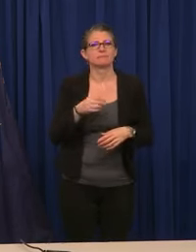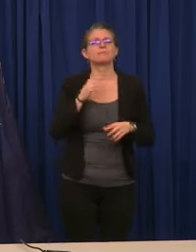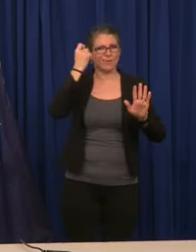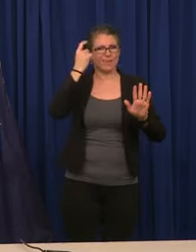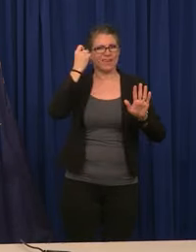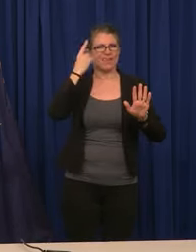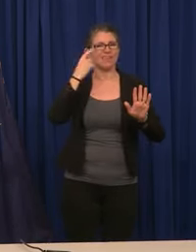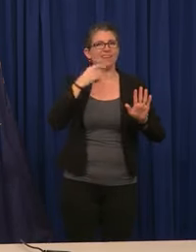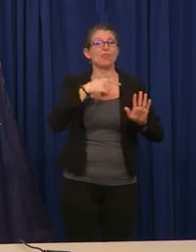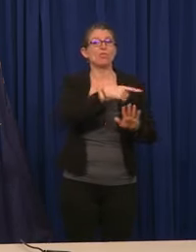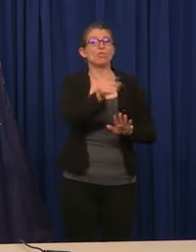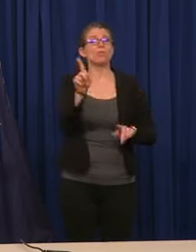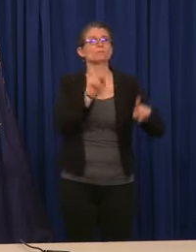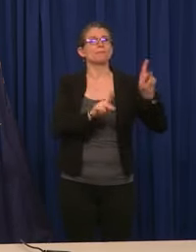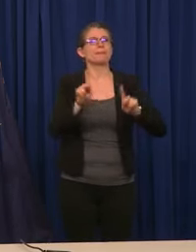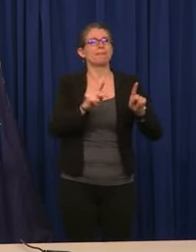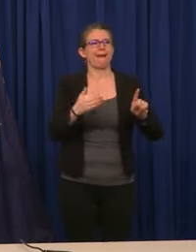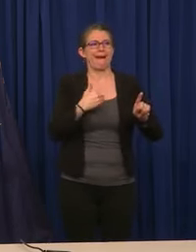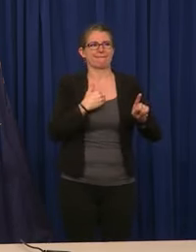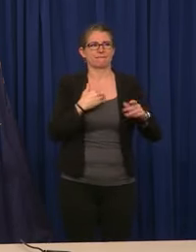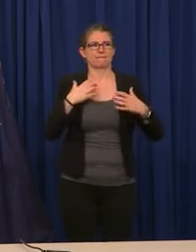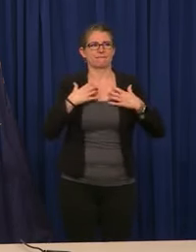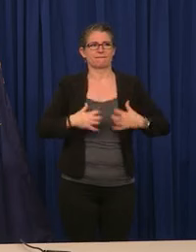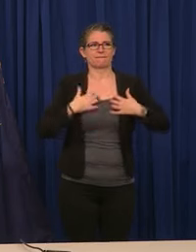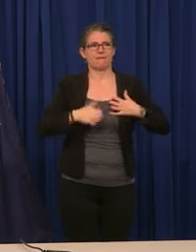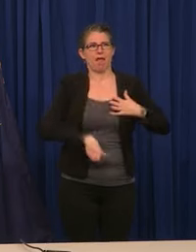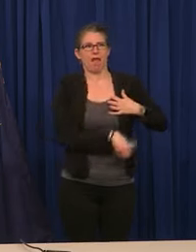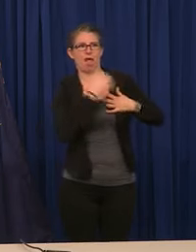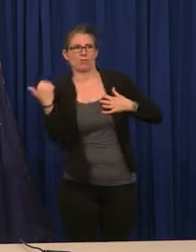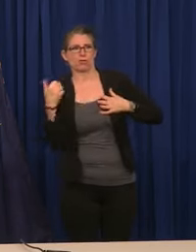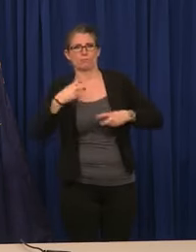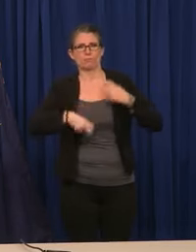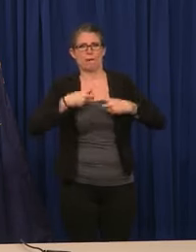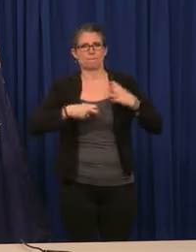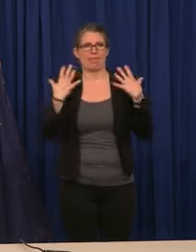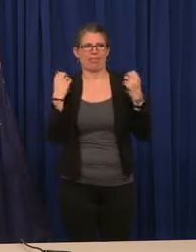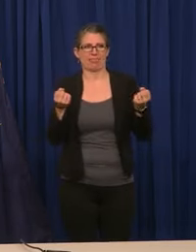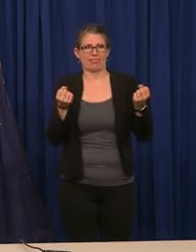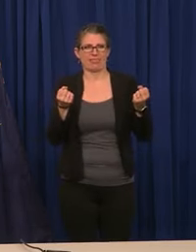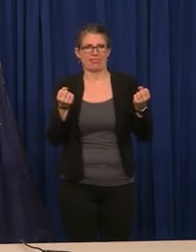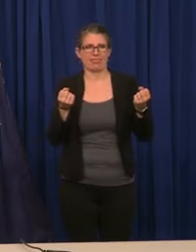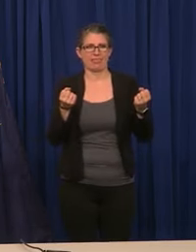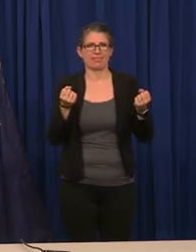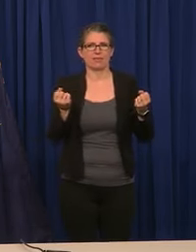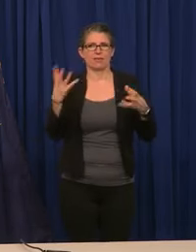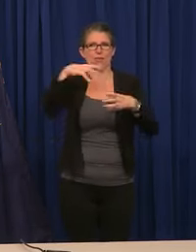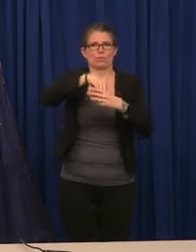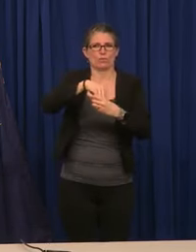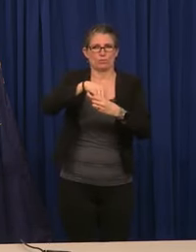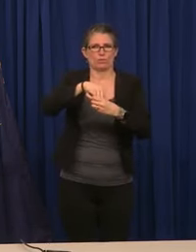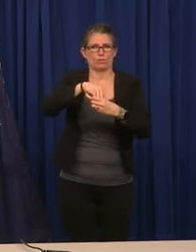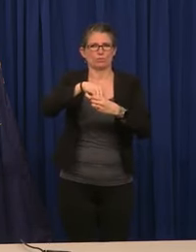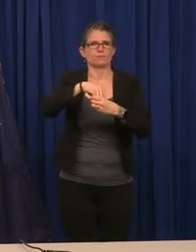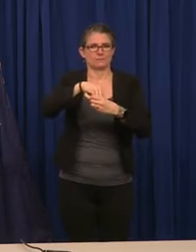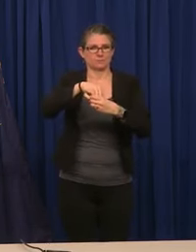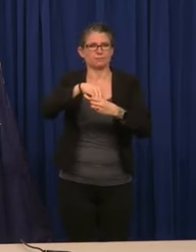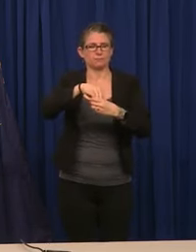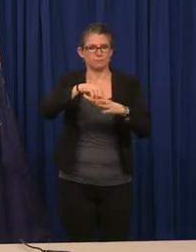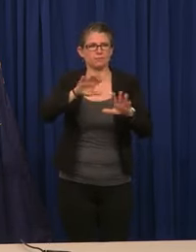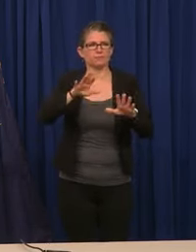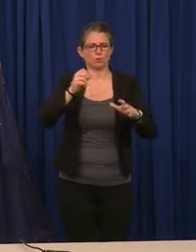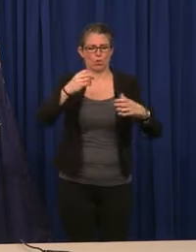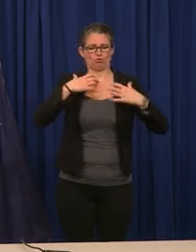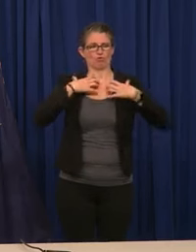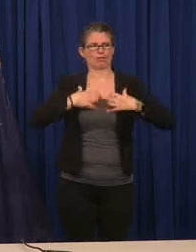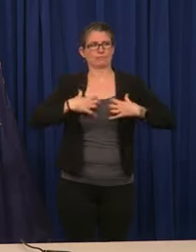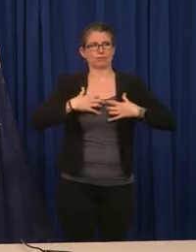The exact 100% clear, but I think all of us can appreciate that if you've got a really stuffy nose, it's difficult to